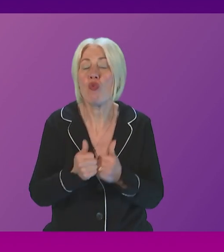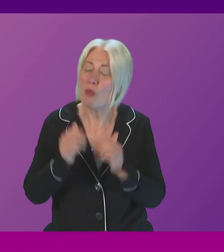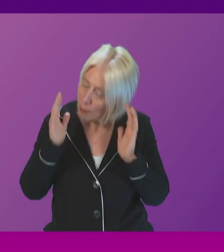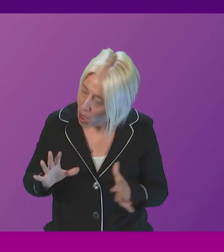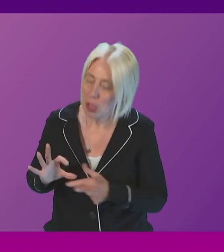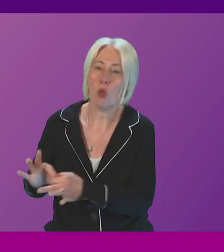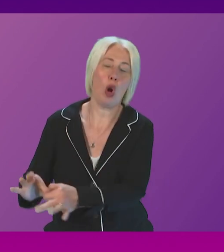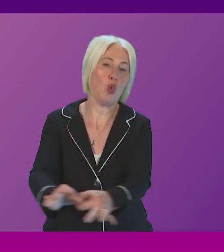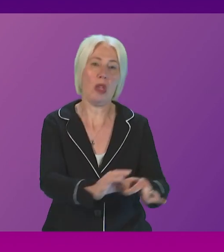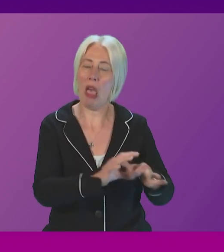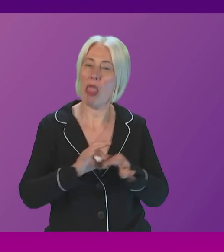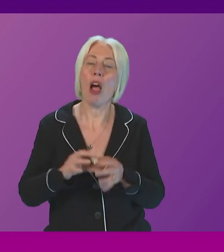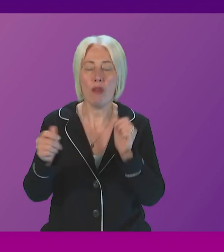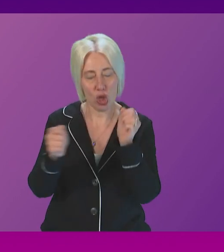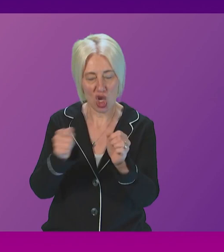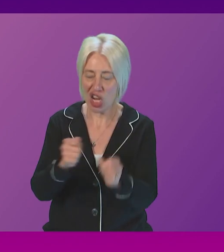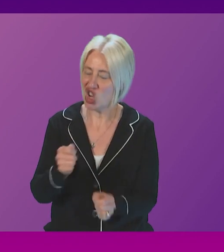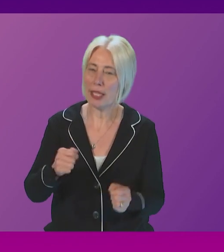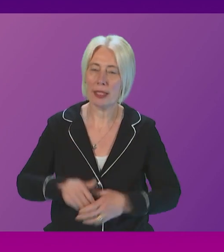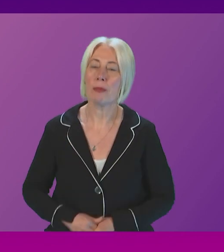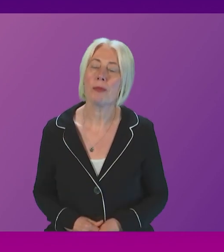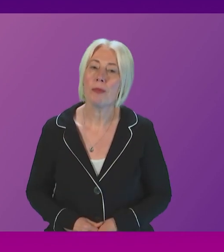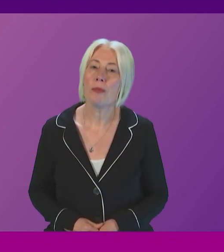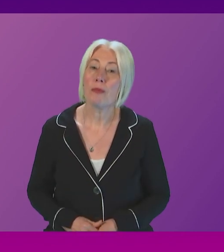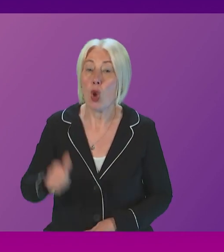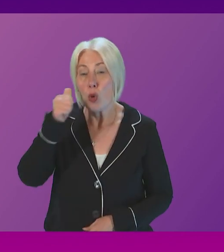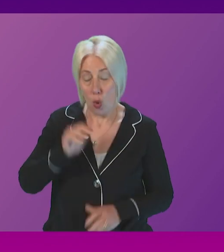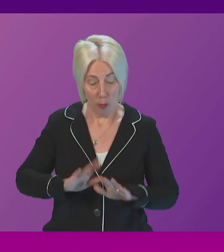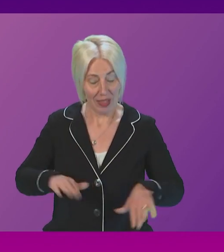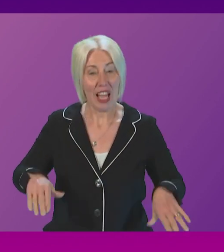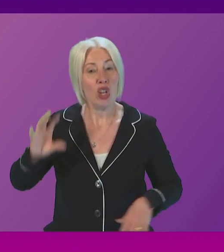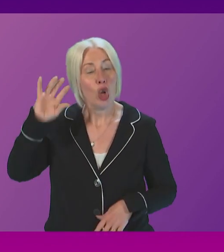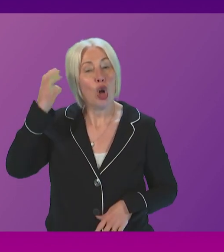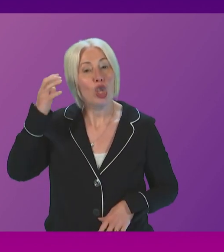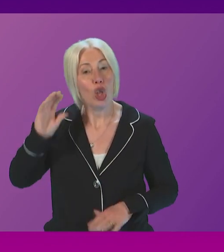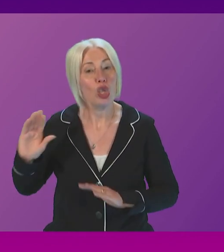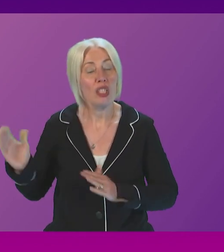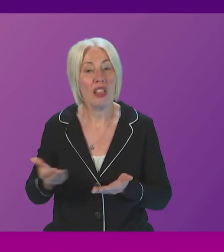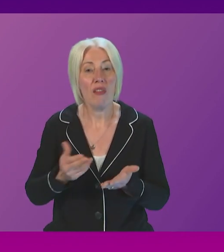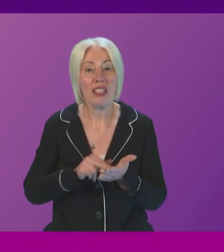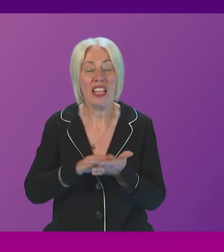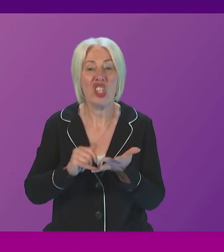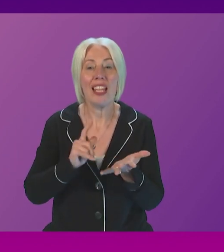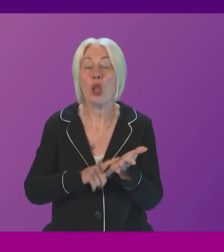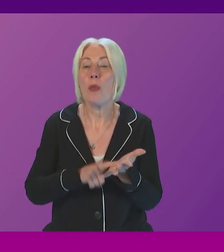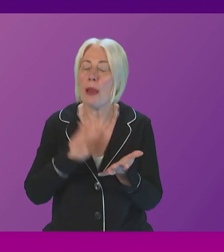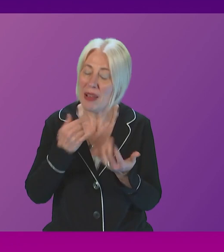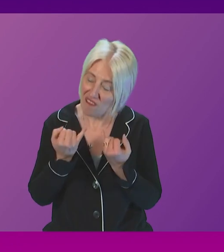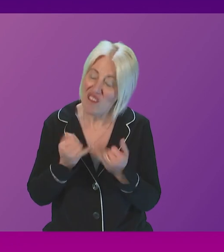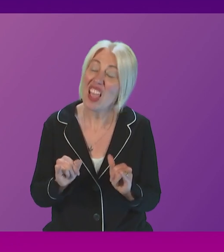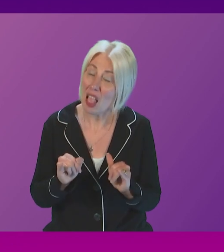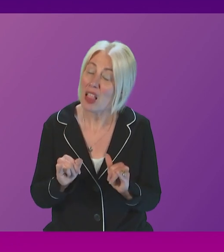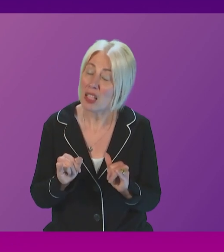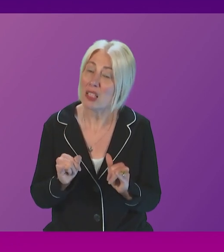work together to make changes here. As we know, the paediatric audiology service at NHS Lothian has failed a great